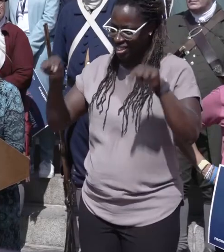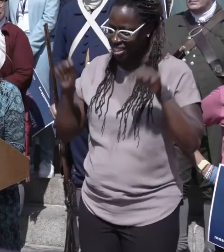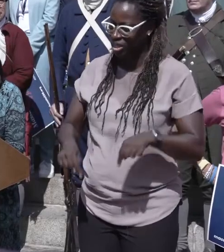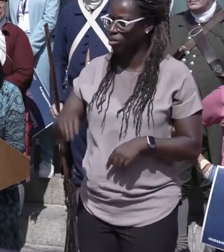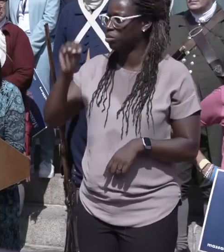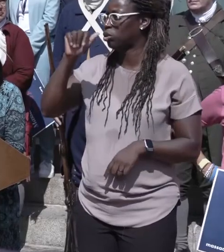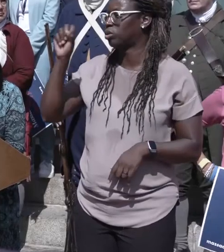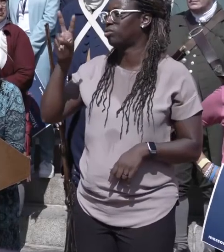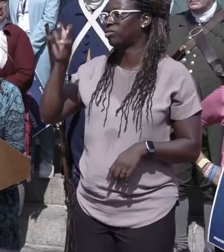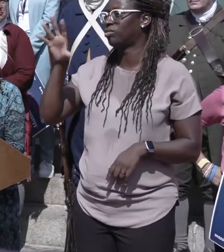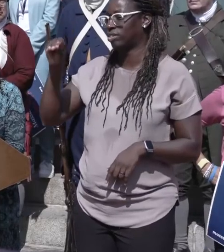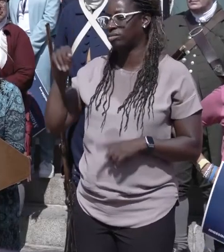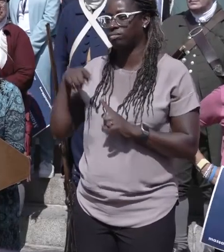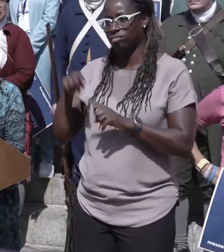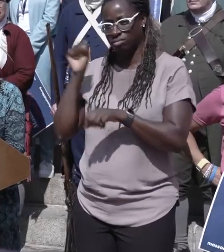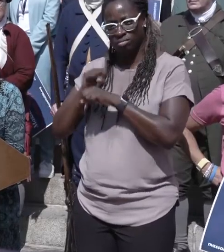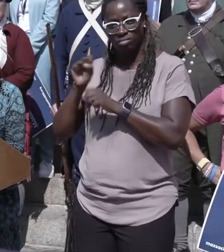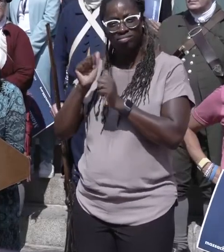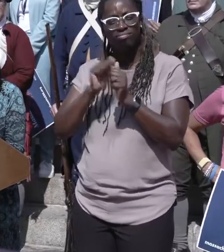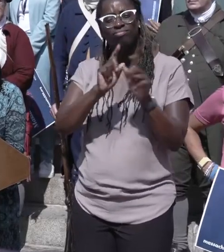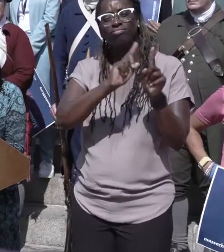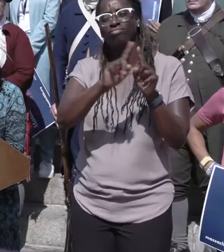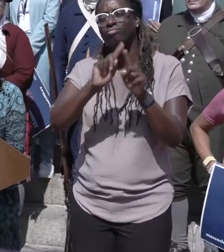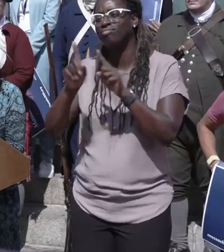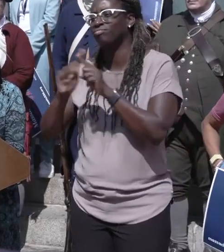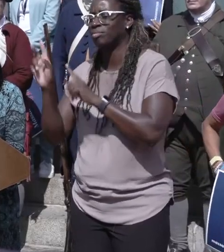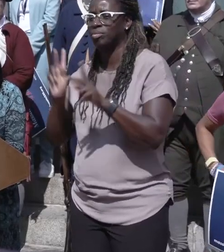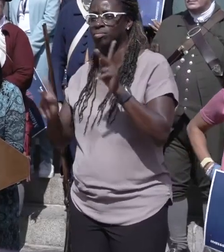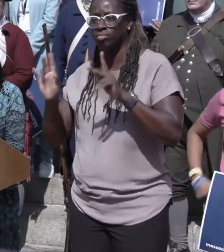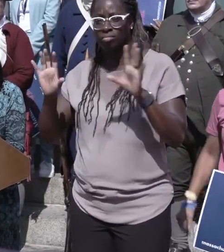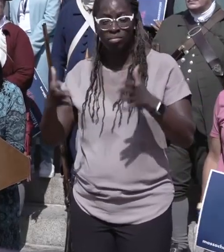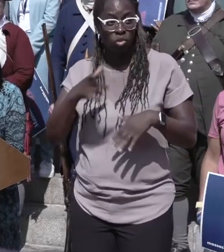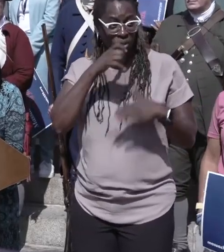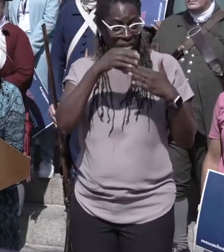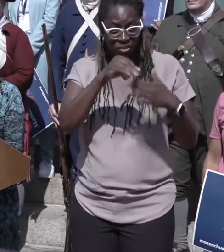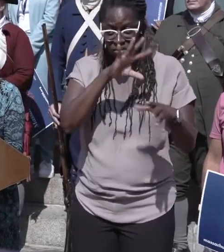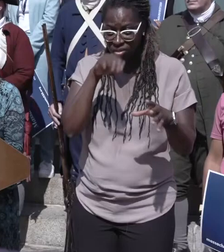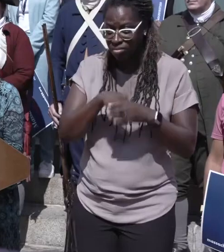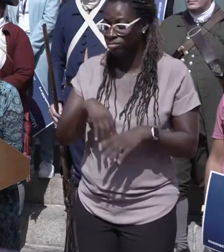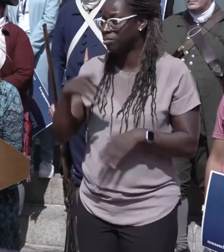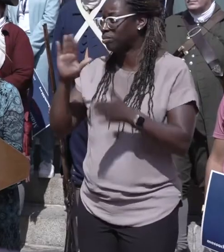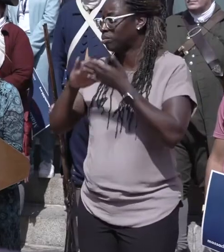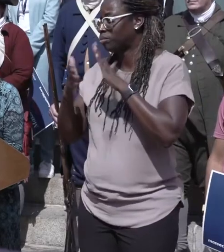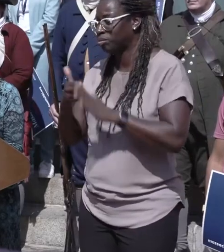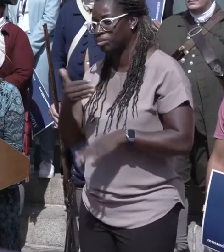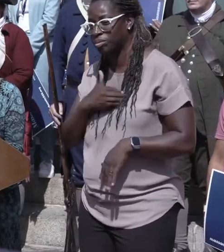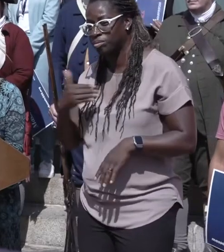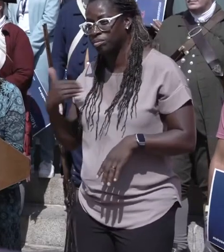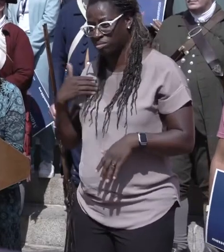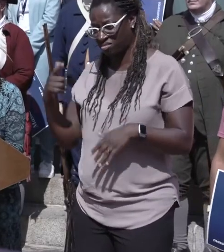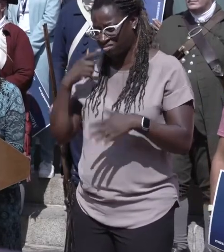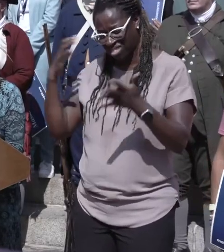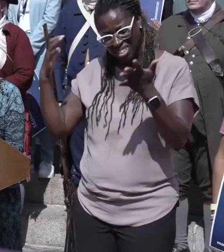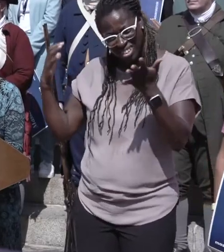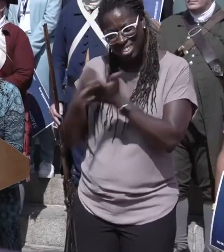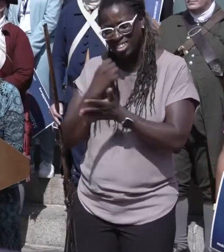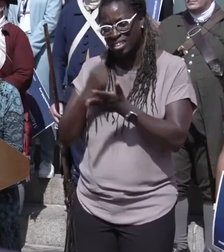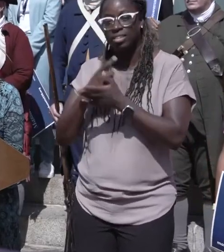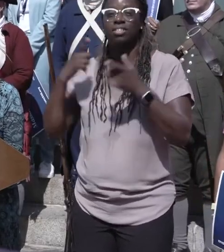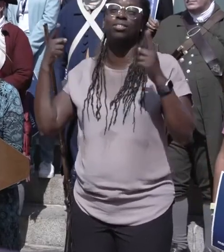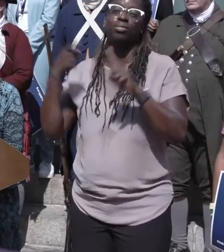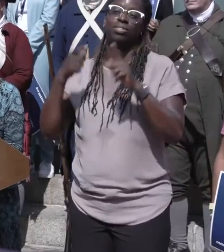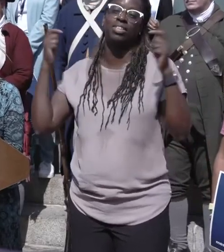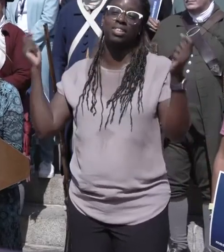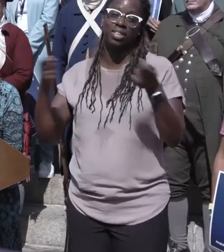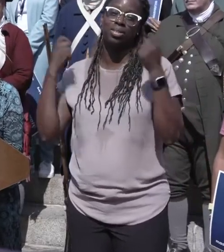the state and all of the community members to make the most of this moment together. So thank you for everything that's going into this. And now I'd like to